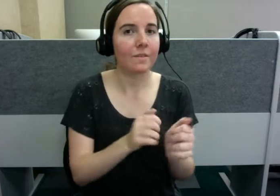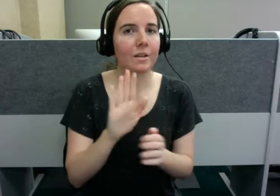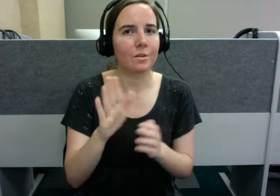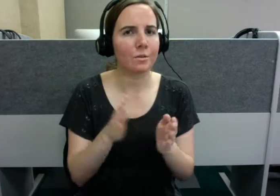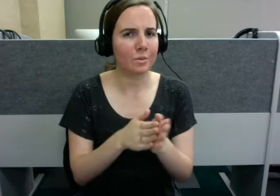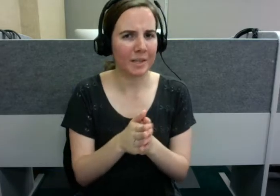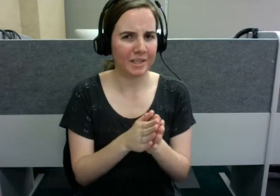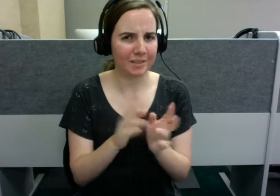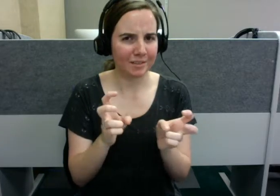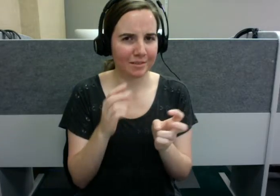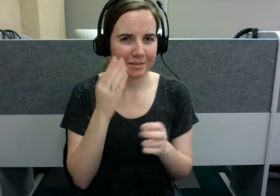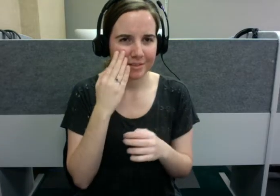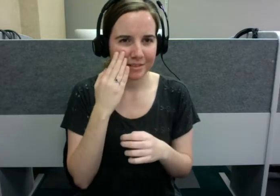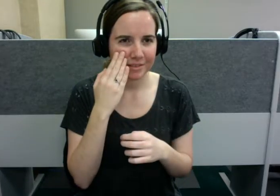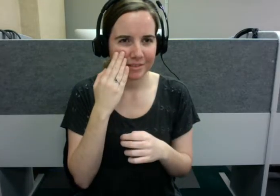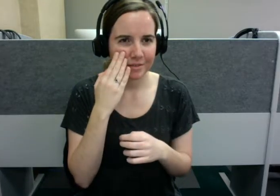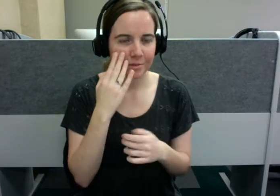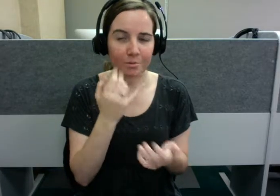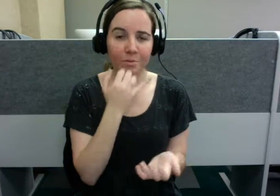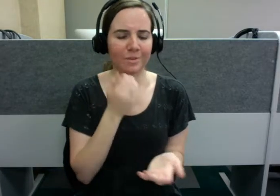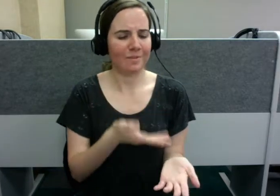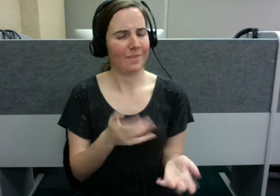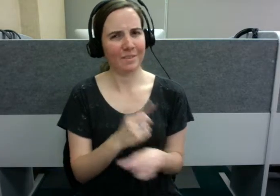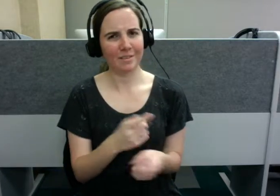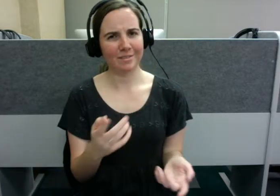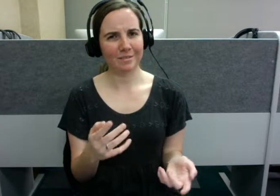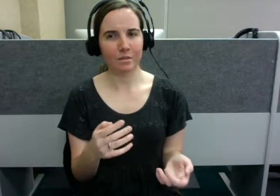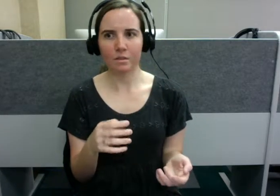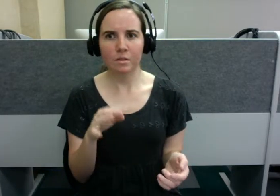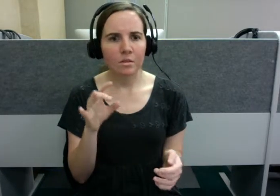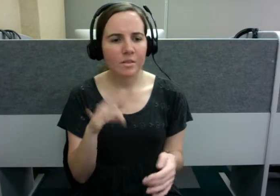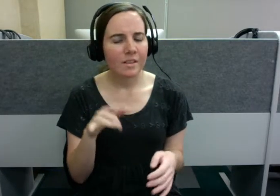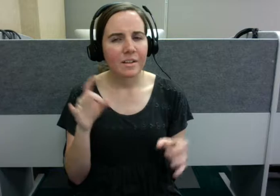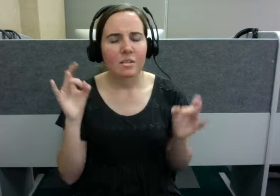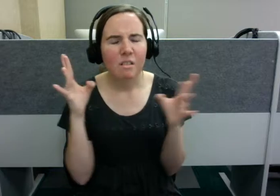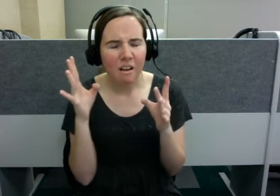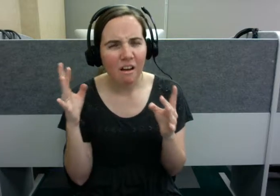Follow your passion. What could possibly be wrong with that? It's probably the worst advice I ever got.